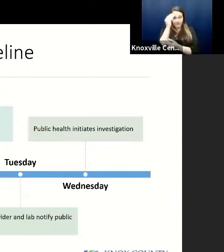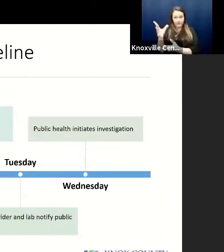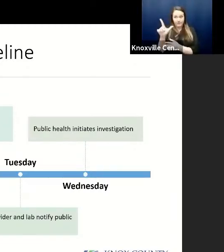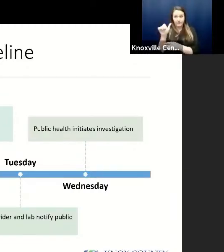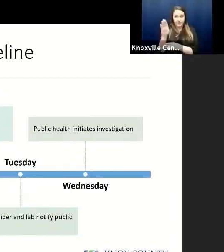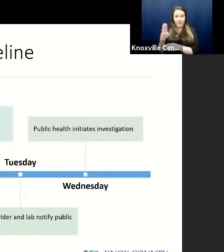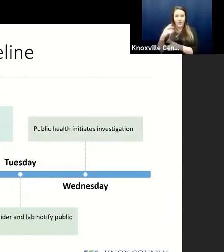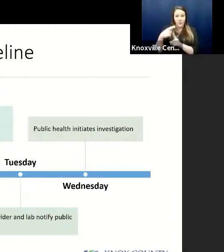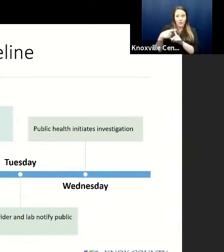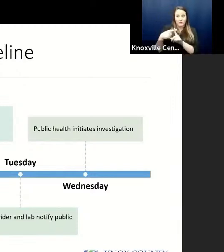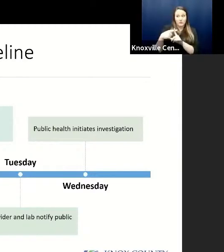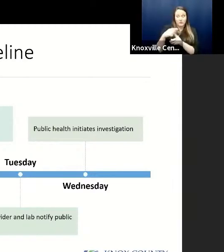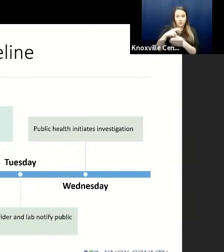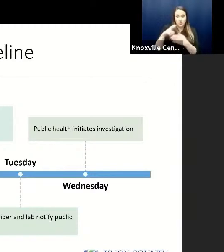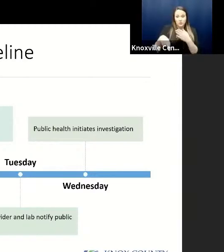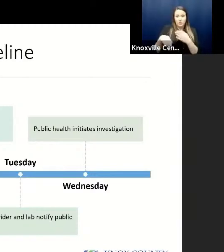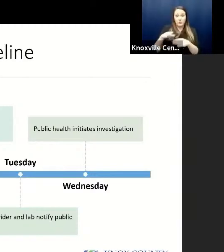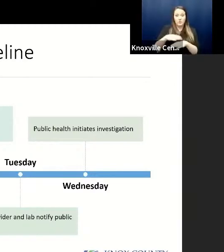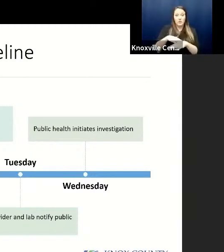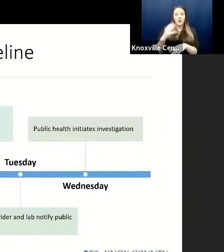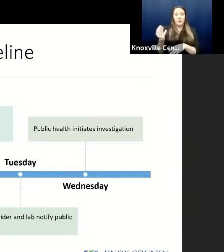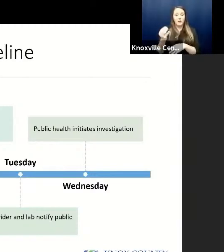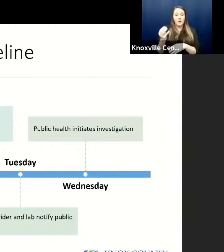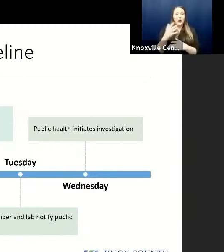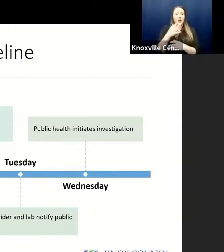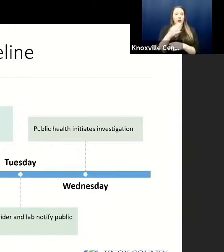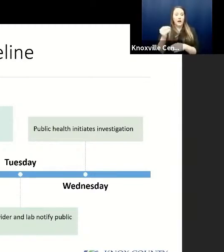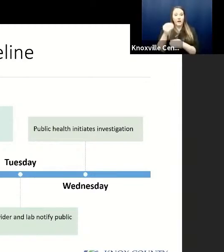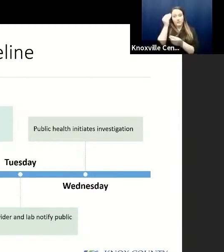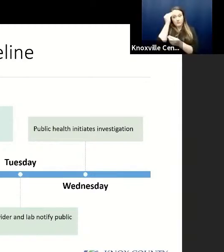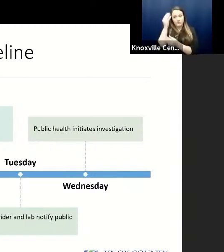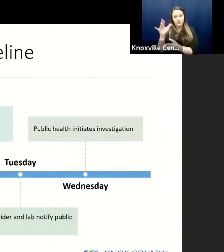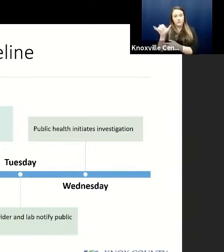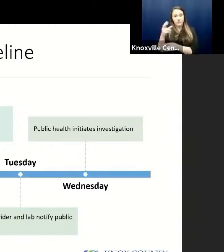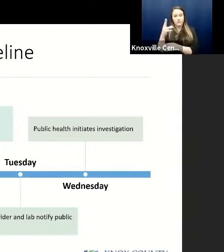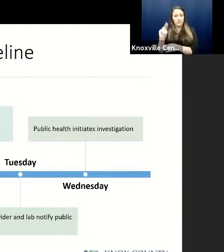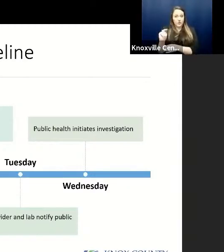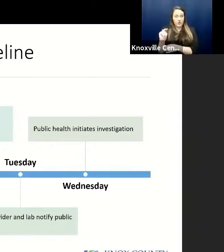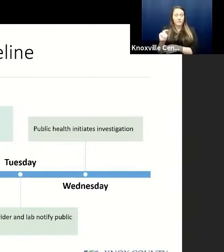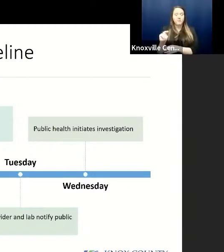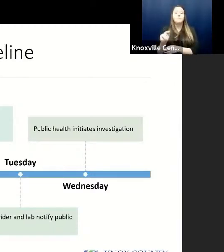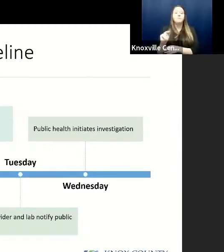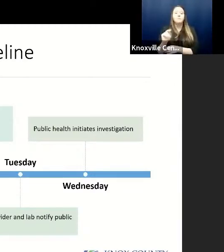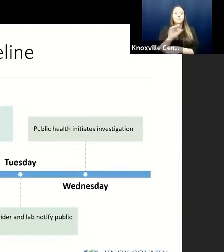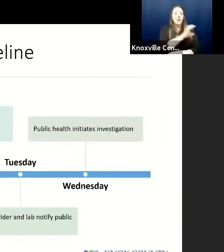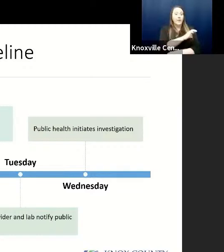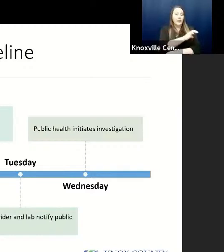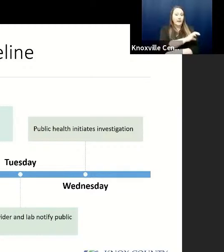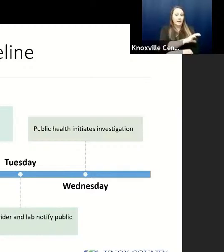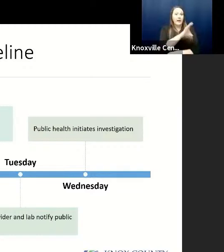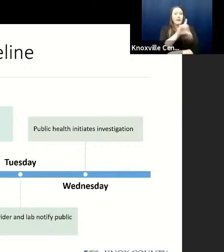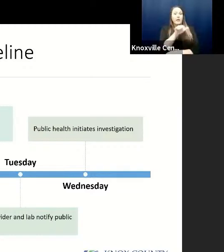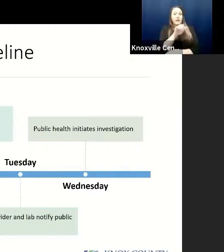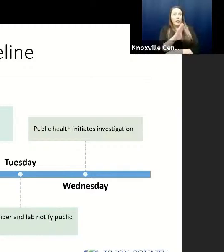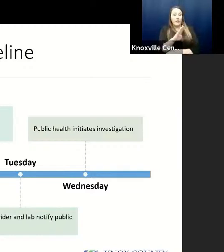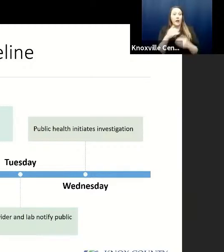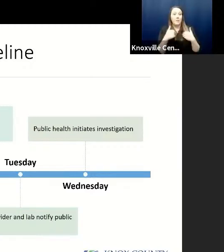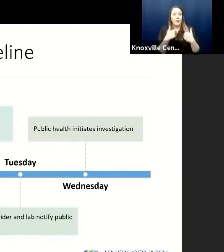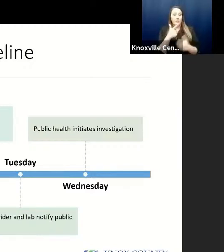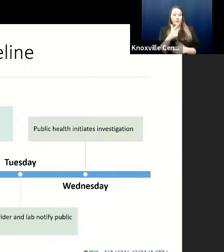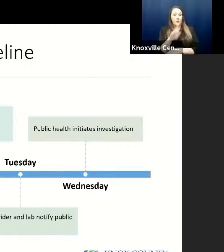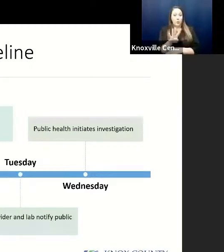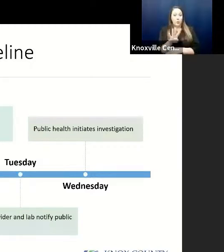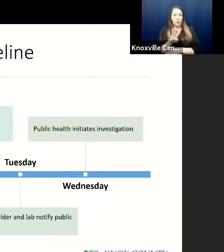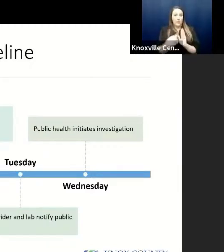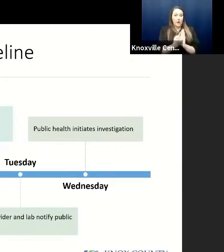his positive result on Monday, and they also notify John. The clinic and the lab have 24 hours per state